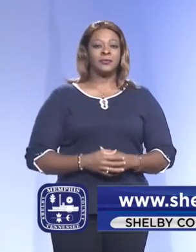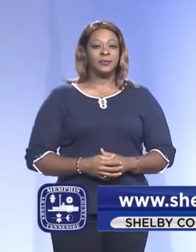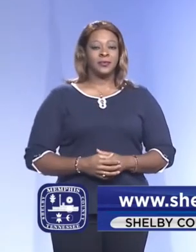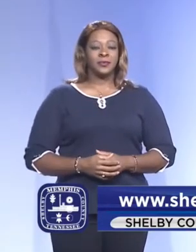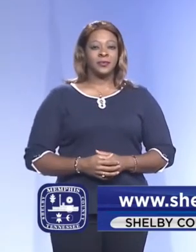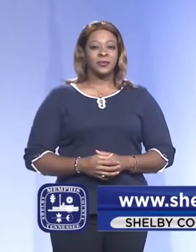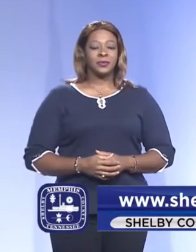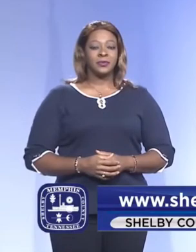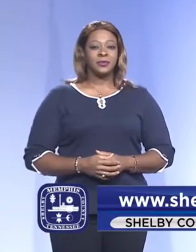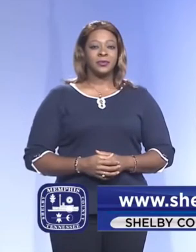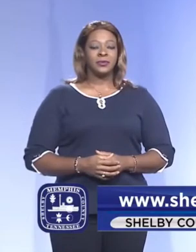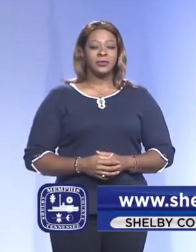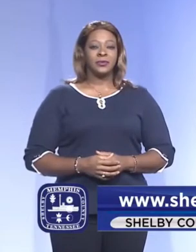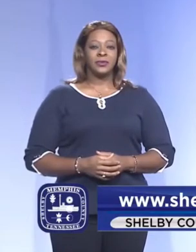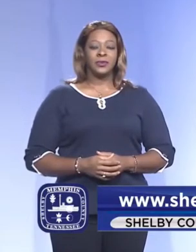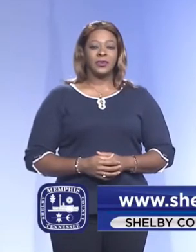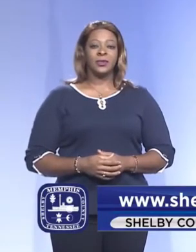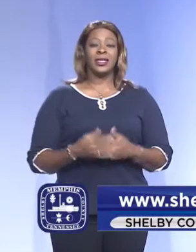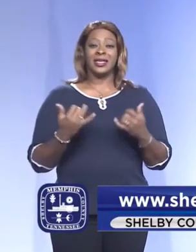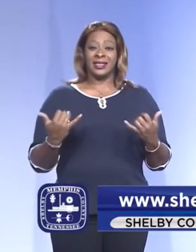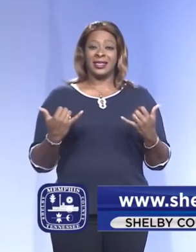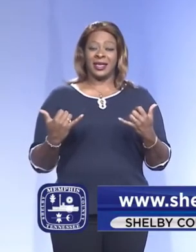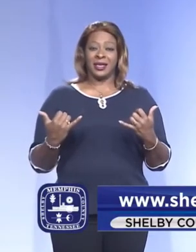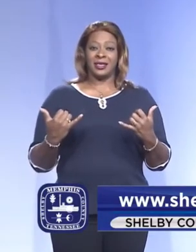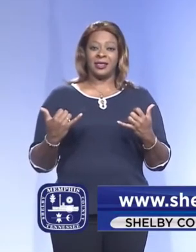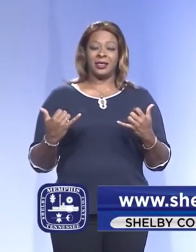22,552. We have today